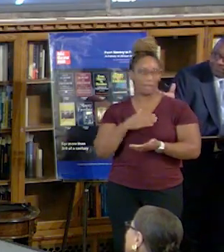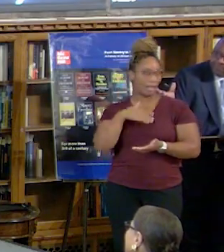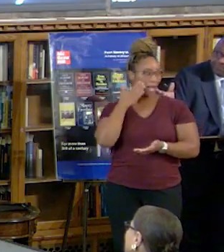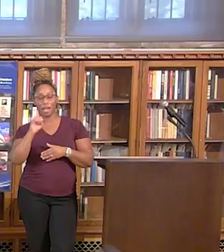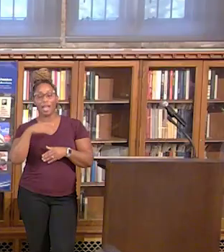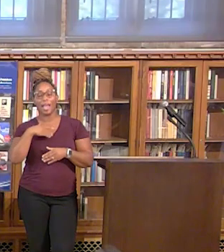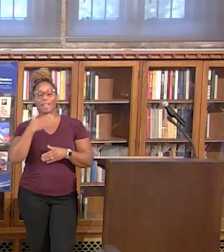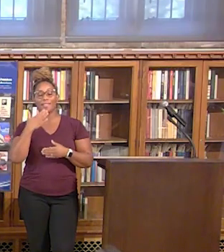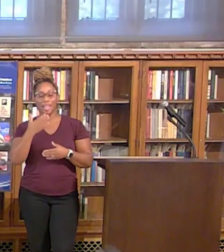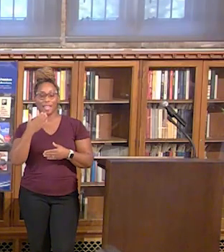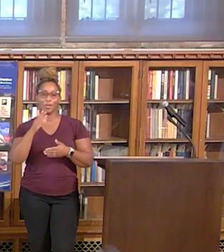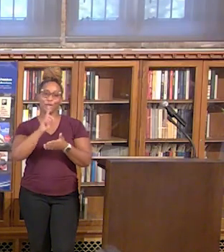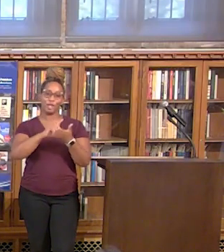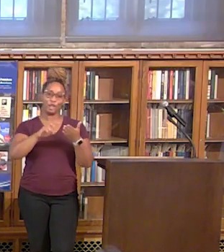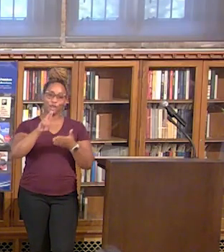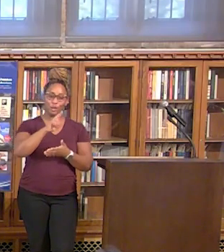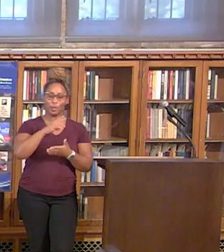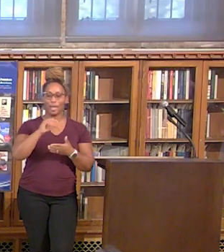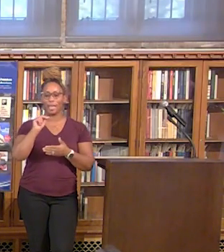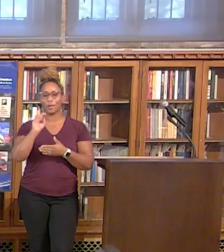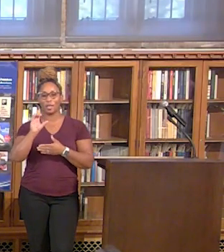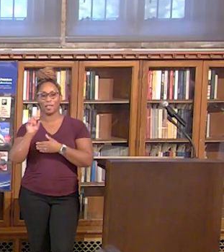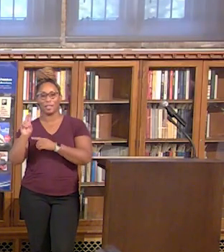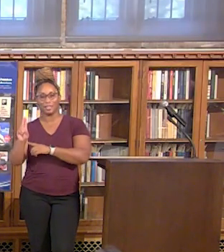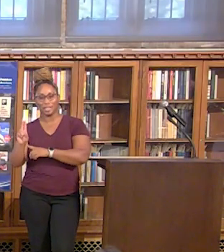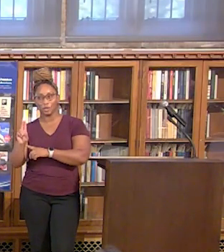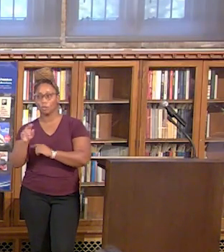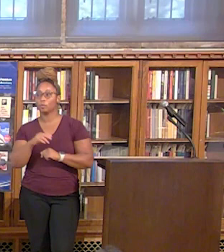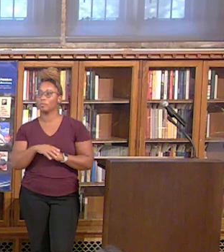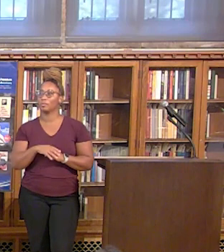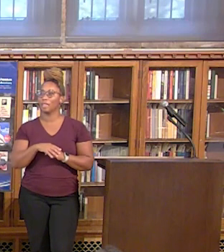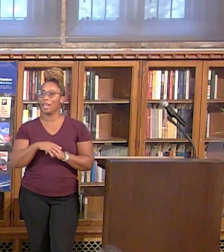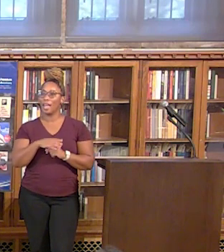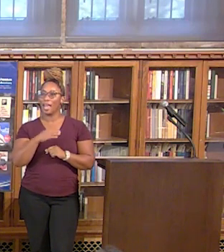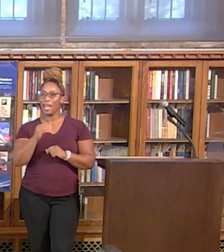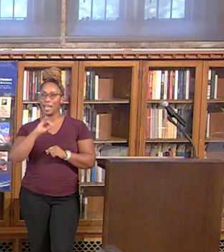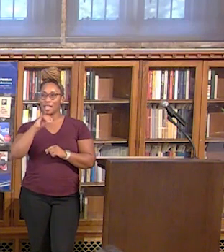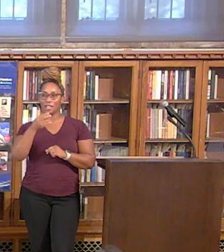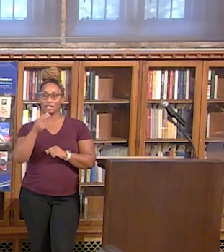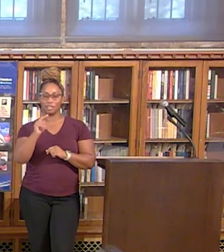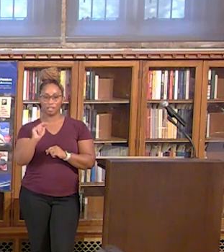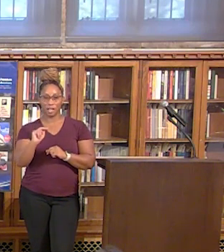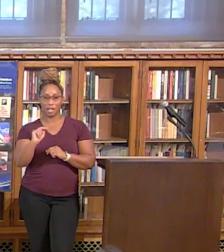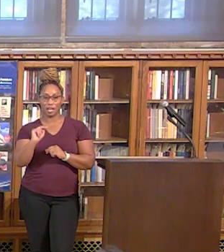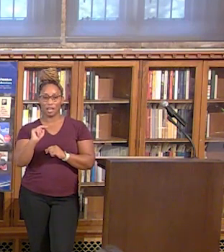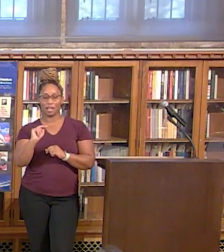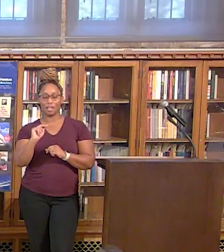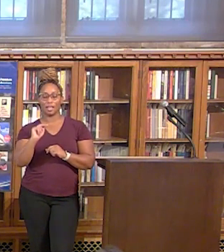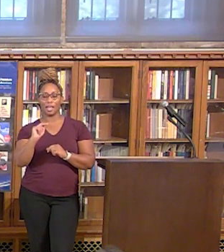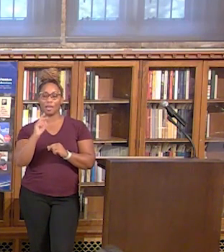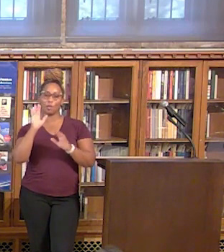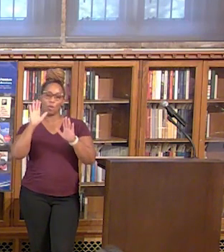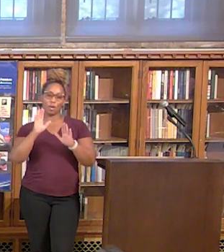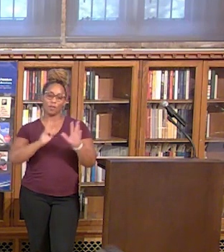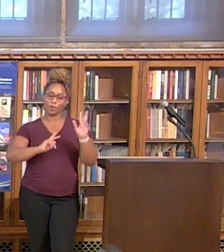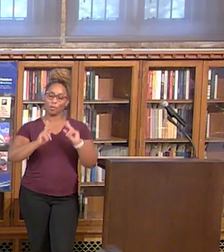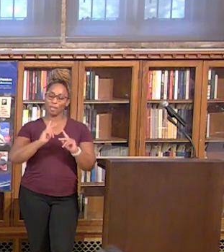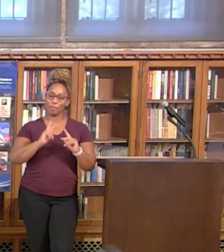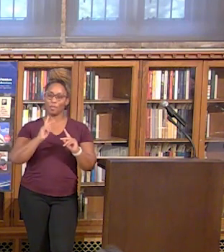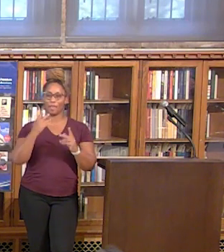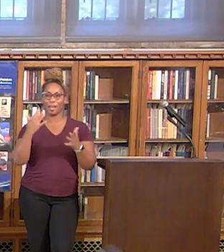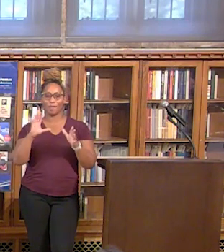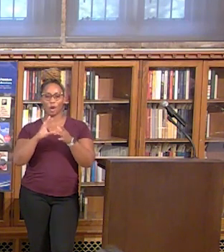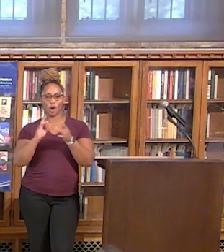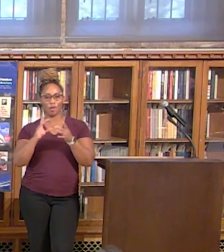and you to North Carolina Central and to John gartrell and to all the wonderful people who have